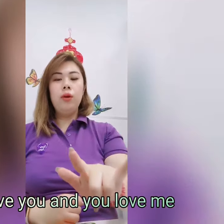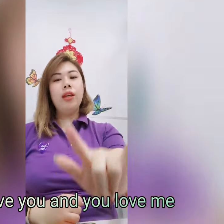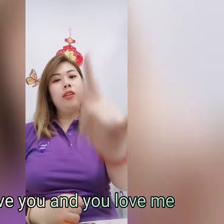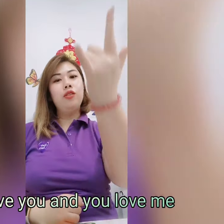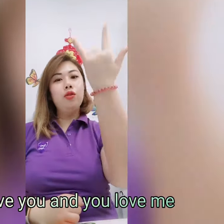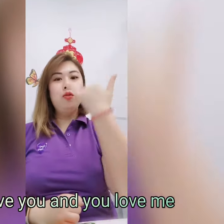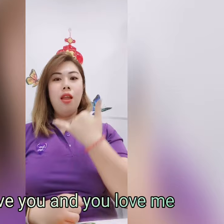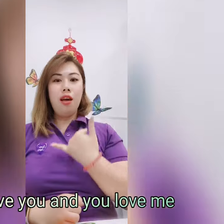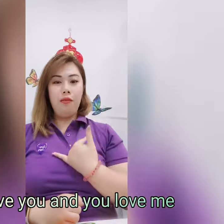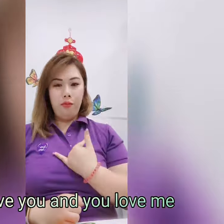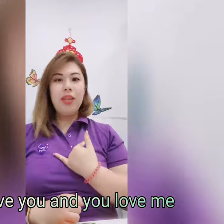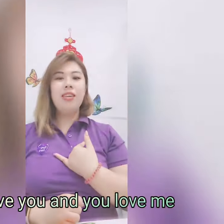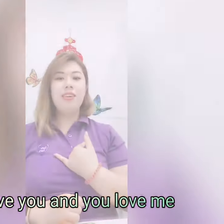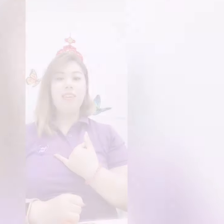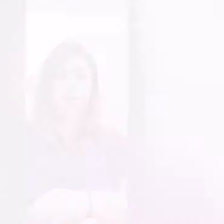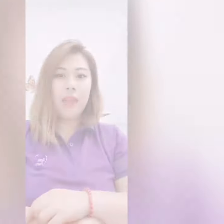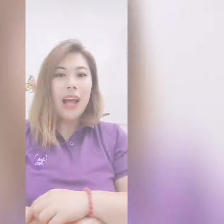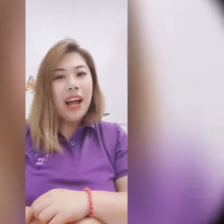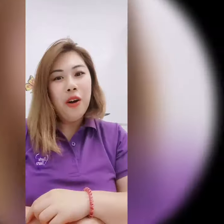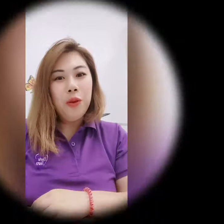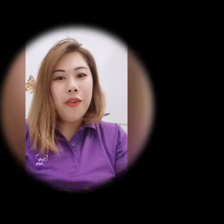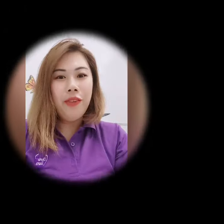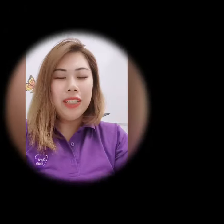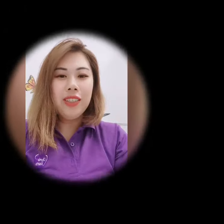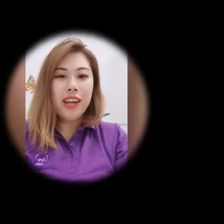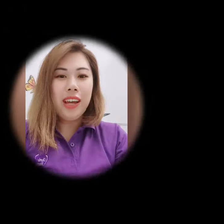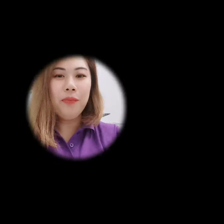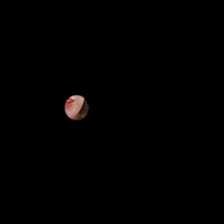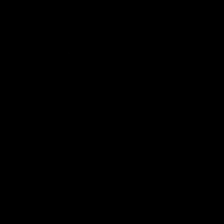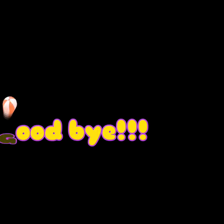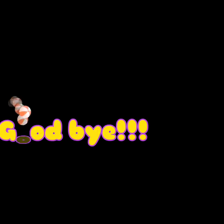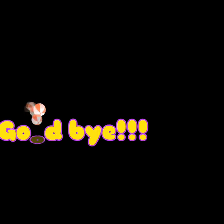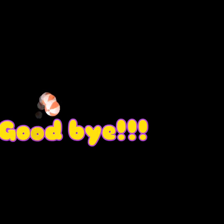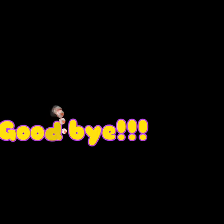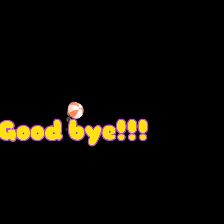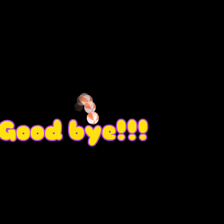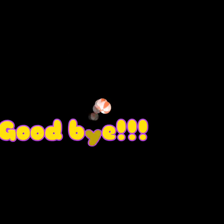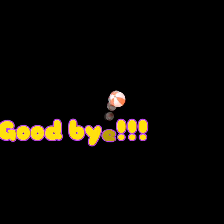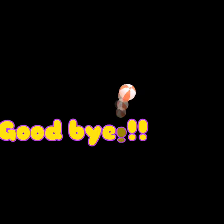and you love me. I hope you have fun today. Goodbye.